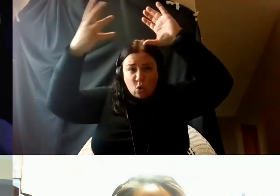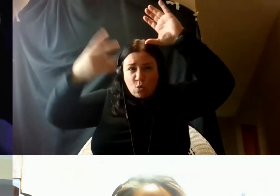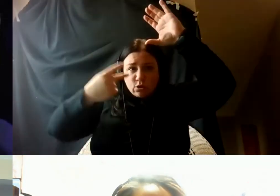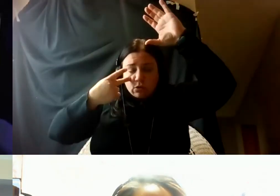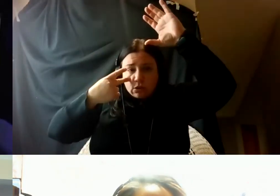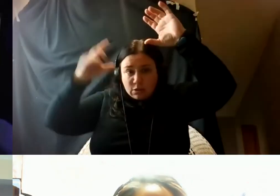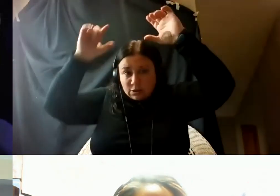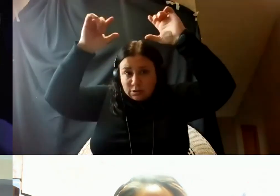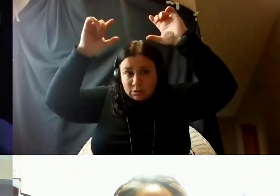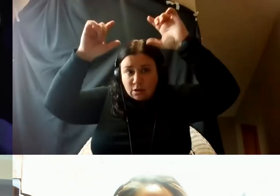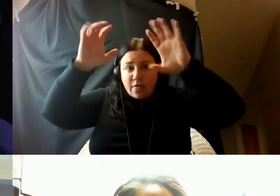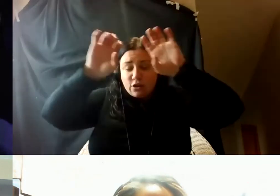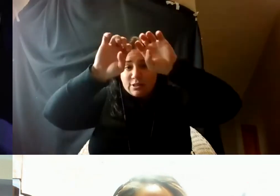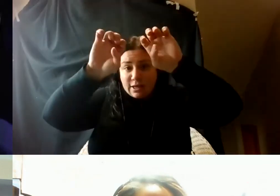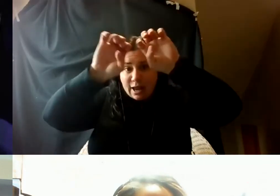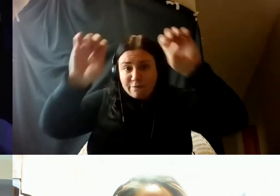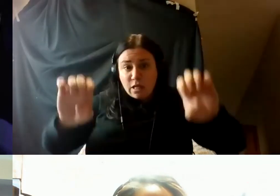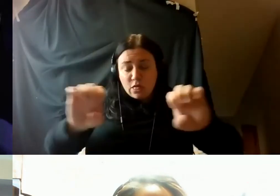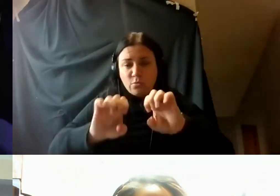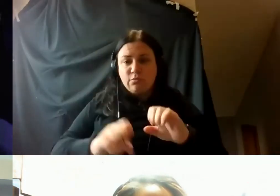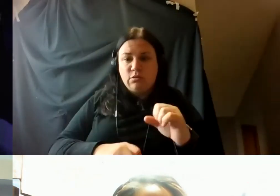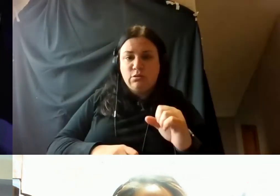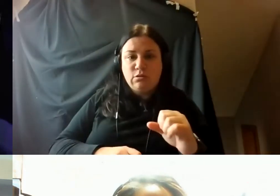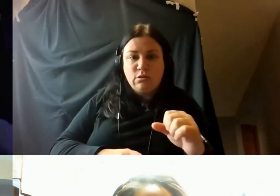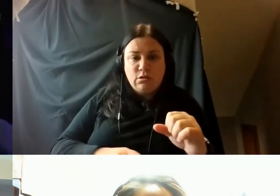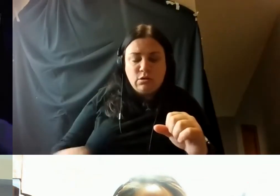Oop, there we go. There's an envelope.